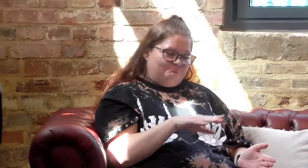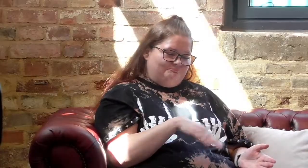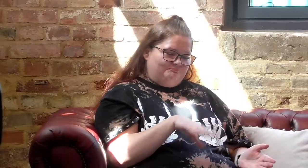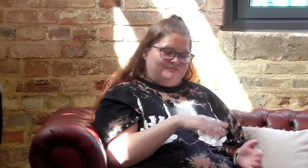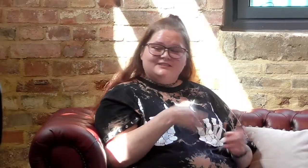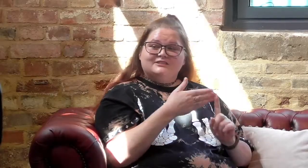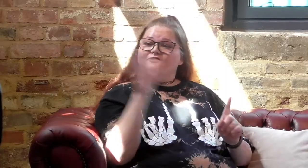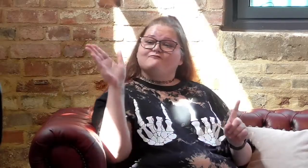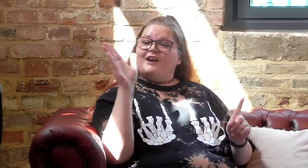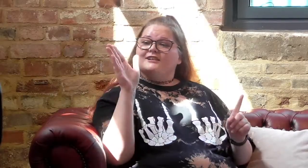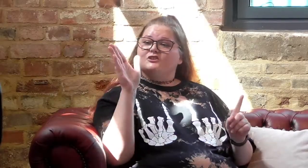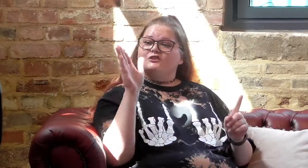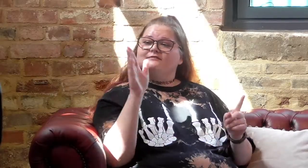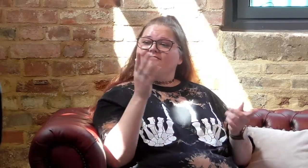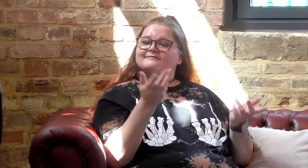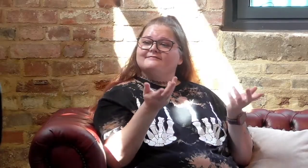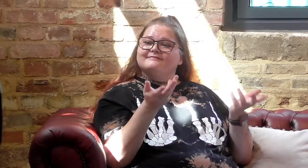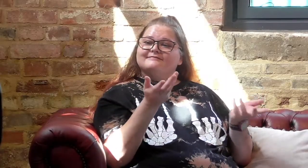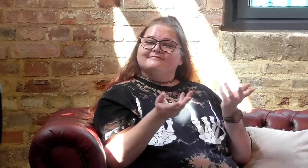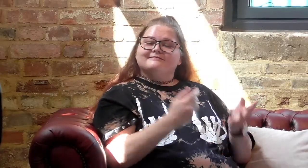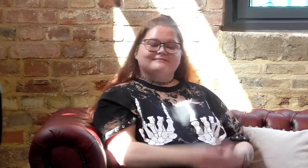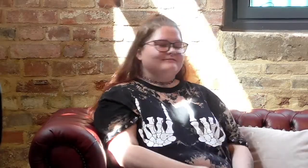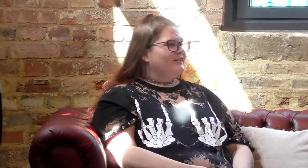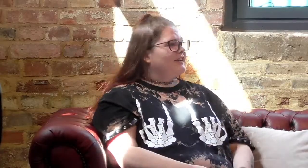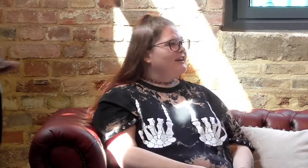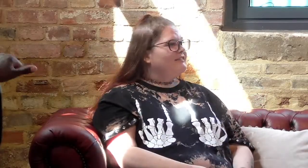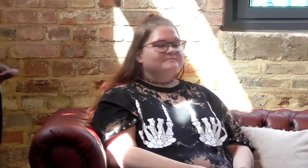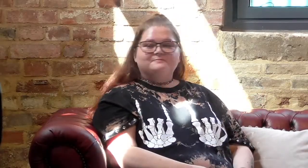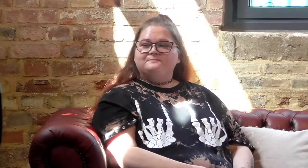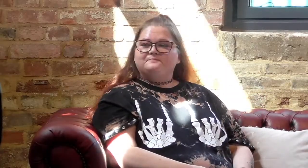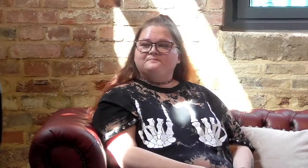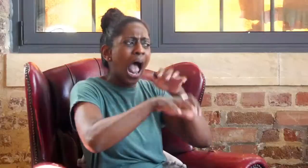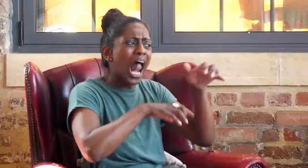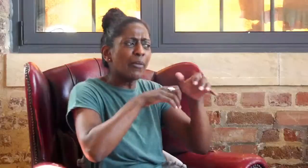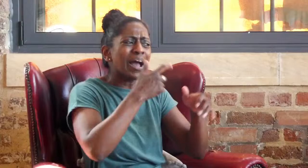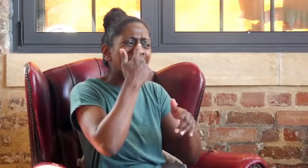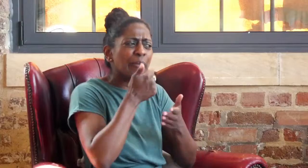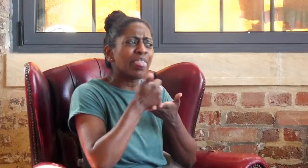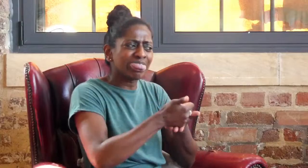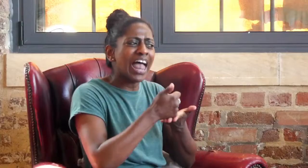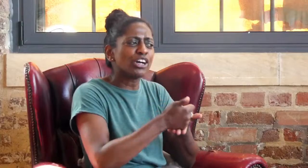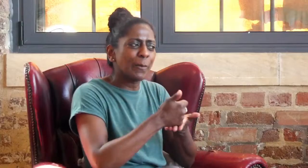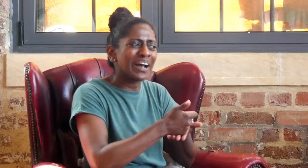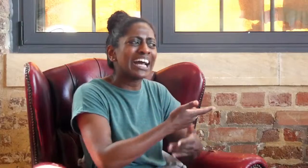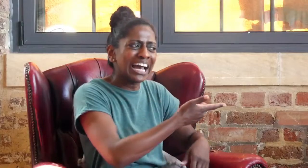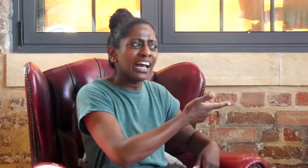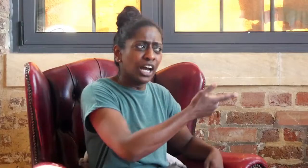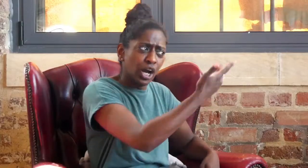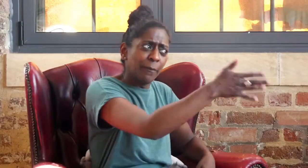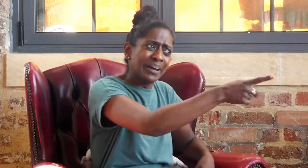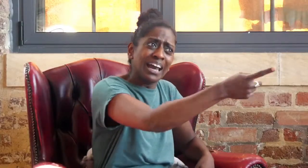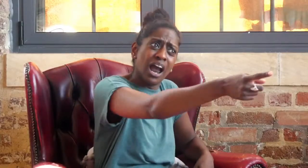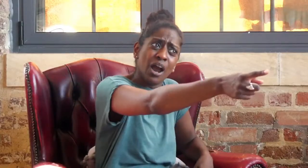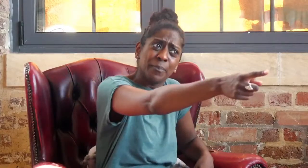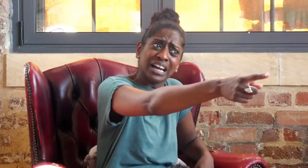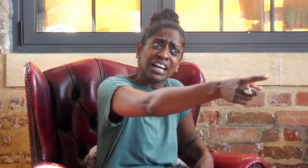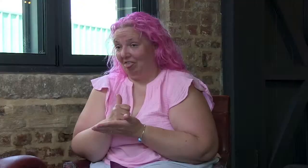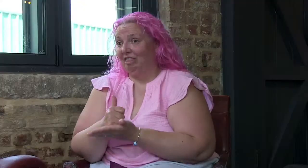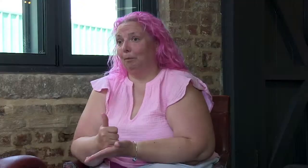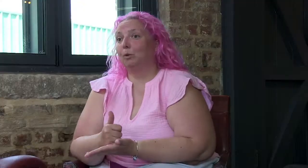I'll just sit there and stroke her, and that's a really good distraction for when I'm not feeling the best. That's it. Animals are therapy. I think animals can really